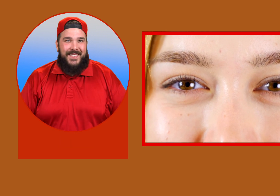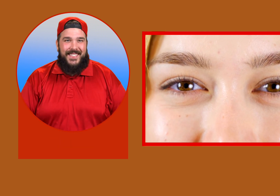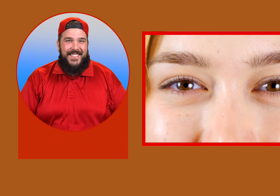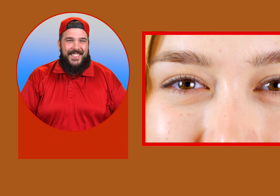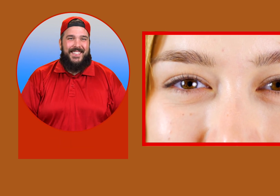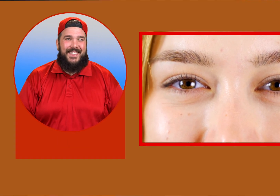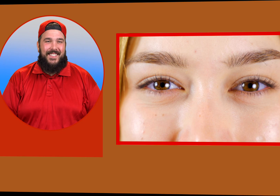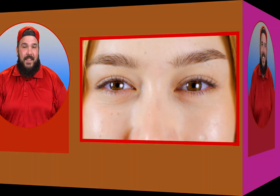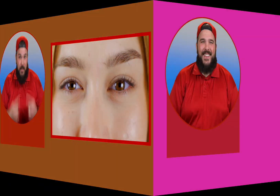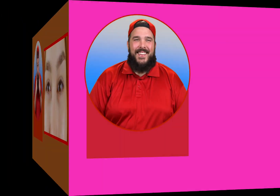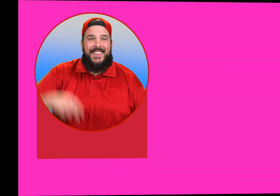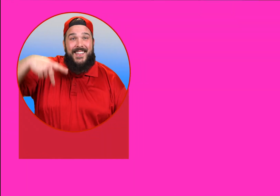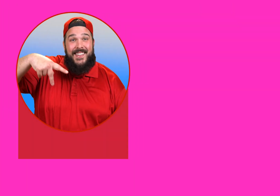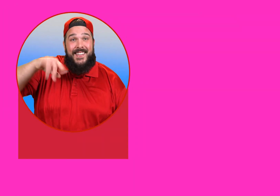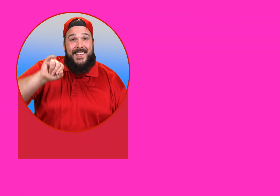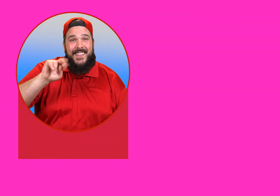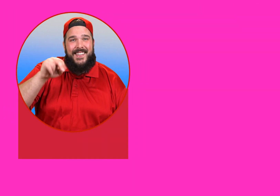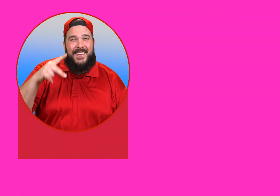Brown.